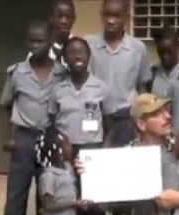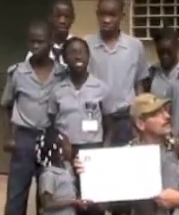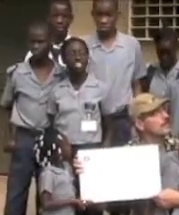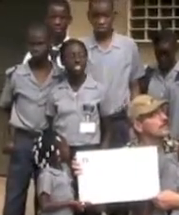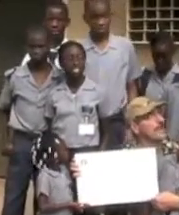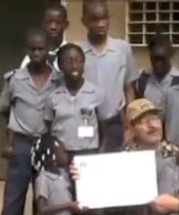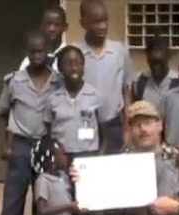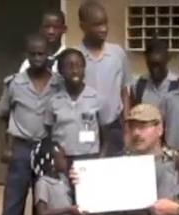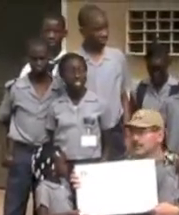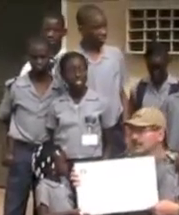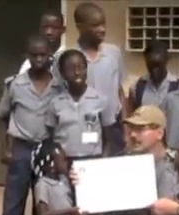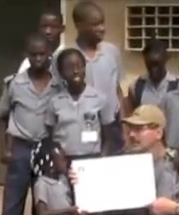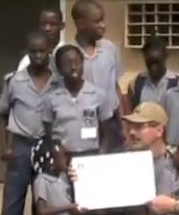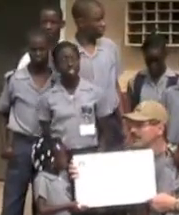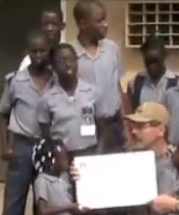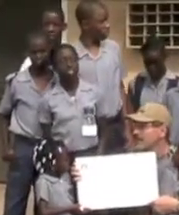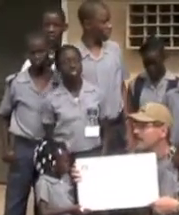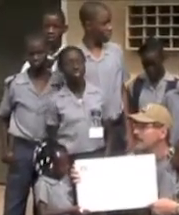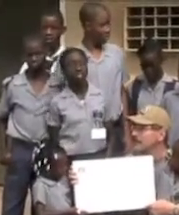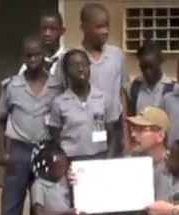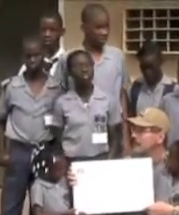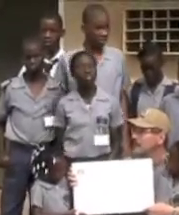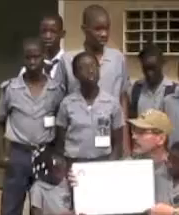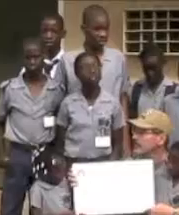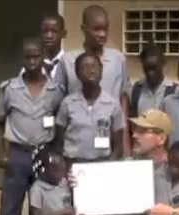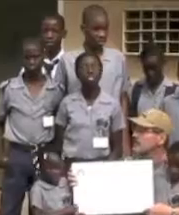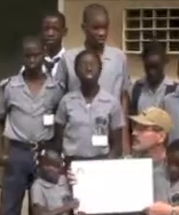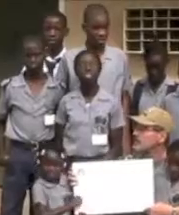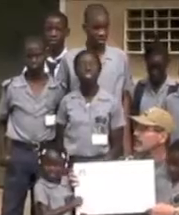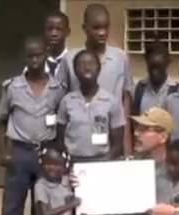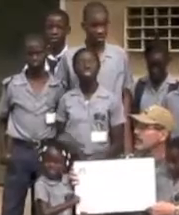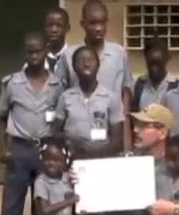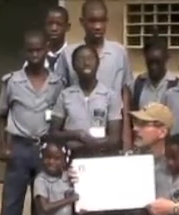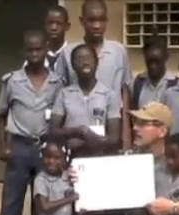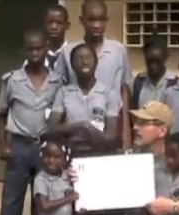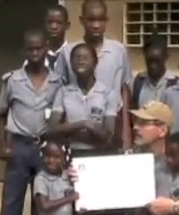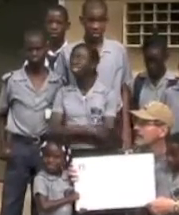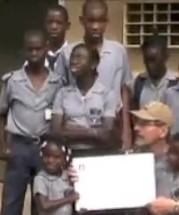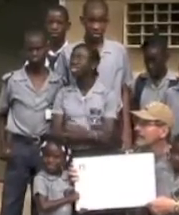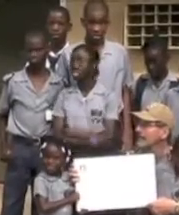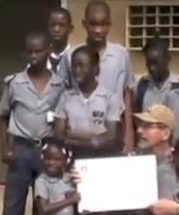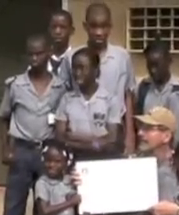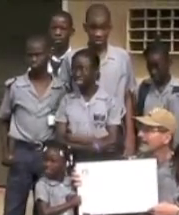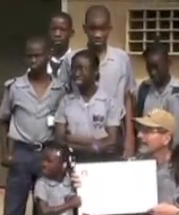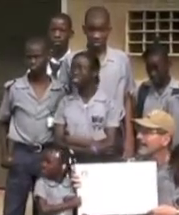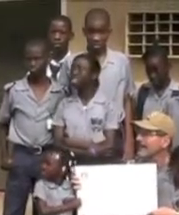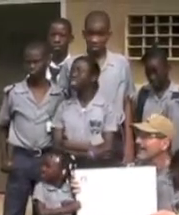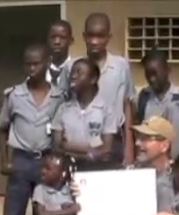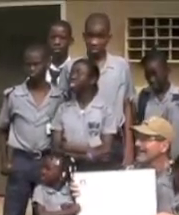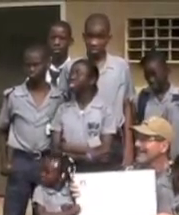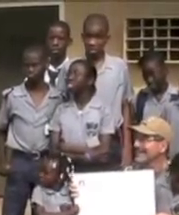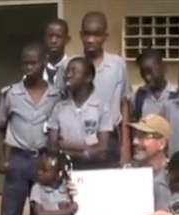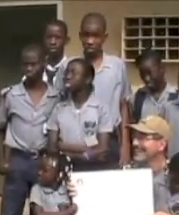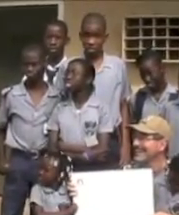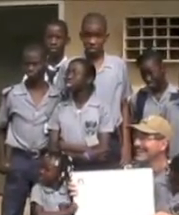So thank you for accepting this. Will you accept this, Mary? Yes, I will. Thank you.